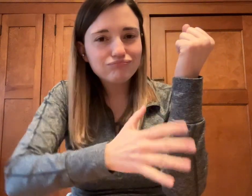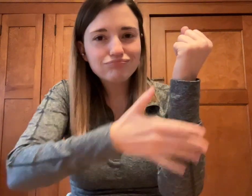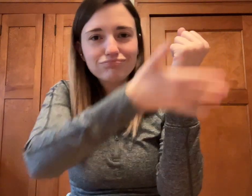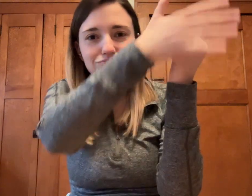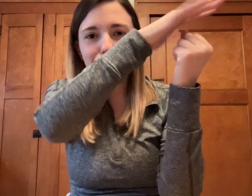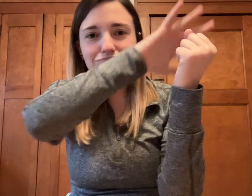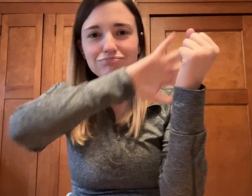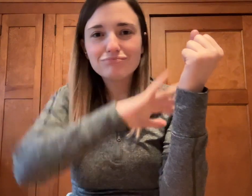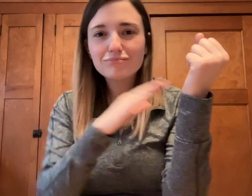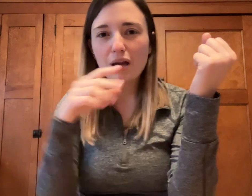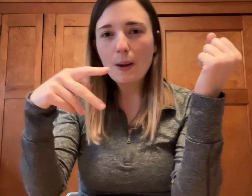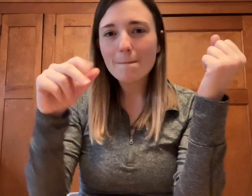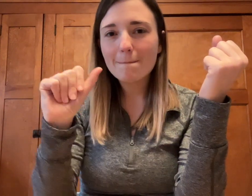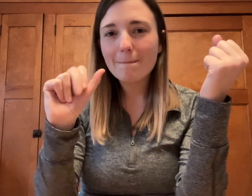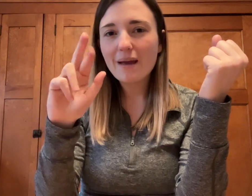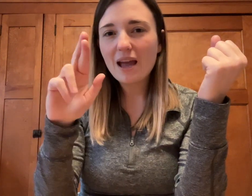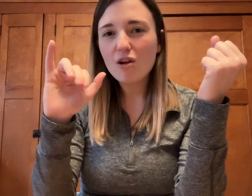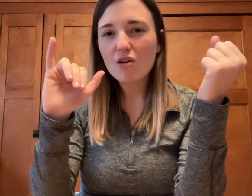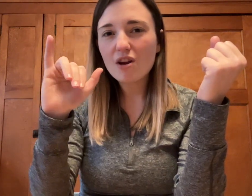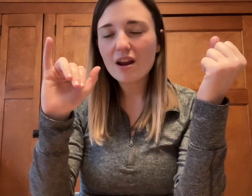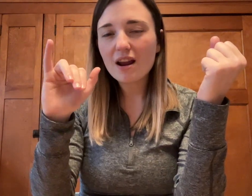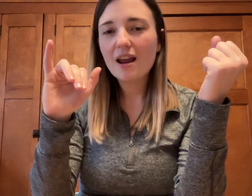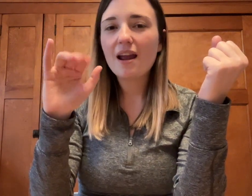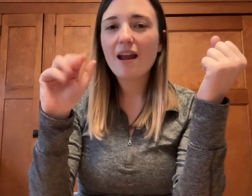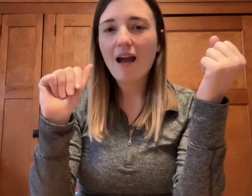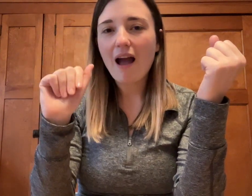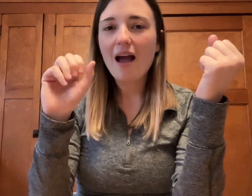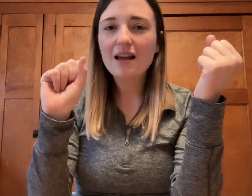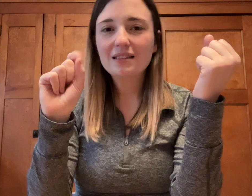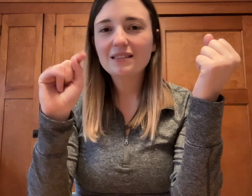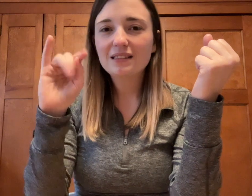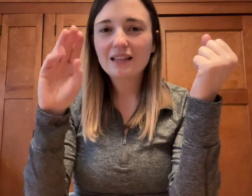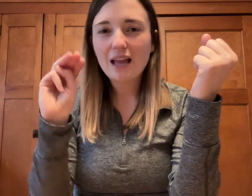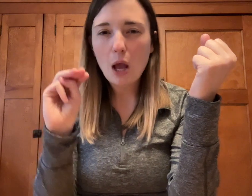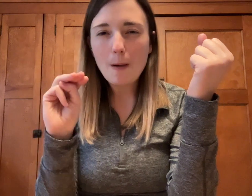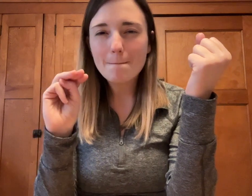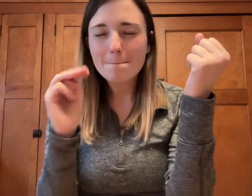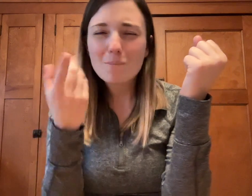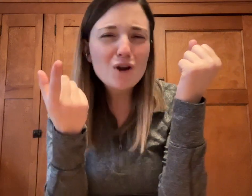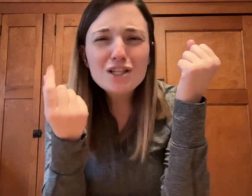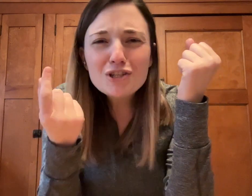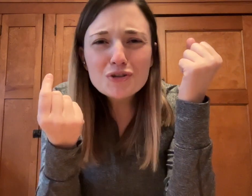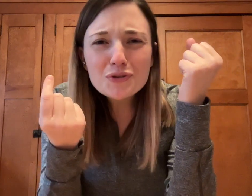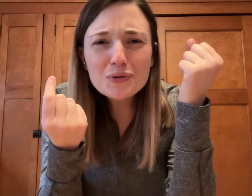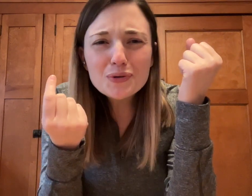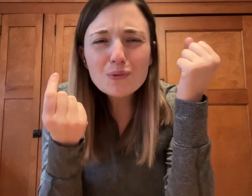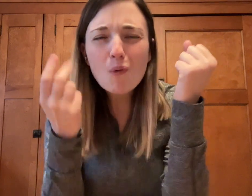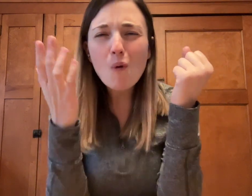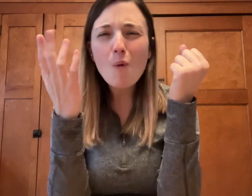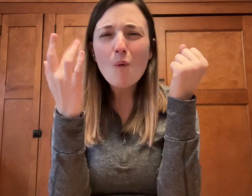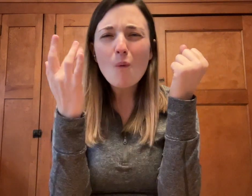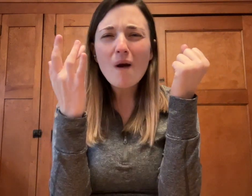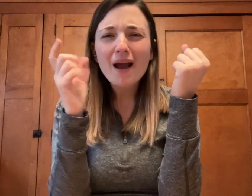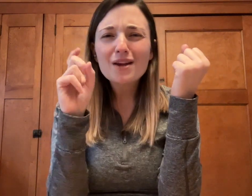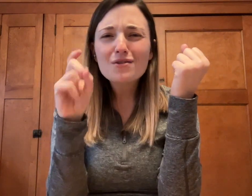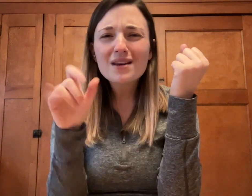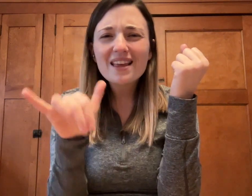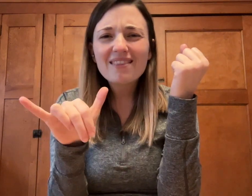could get out of the periosteum? What do you think the purpose of that bone structure could be? Why would you want a sleeve around this bone?